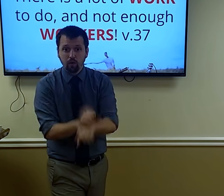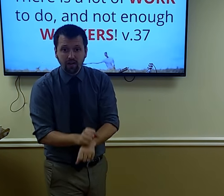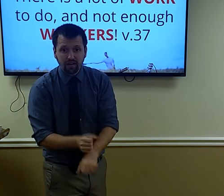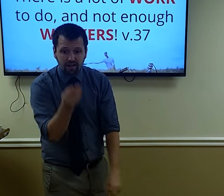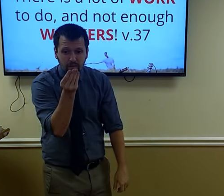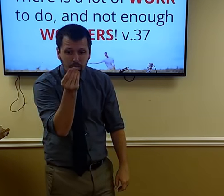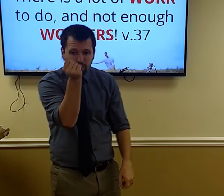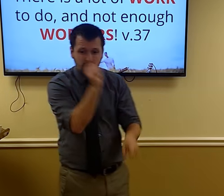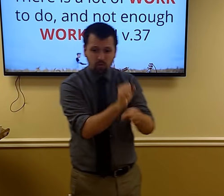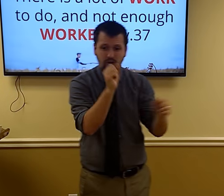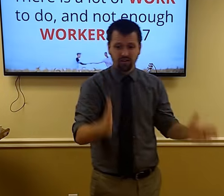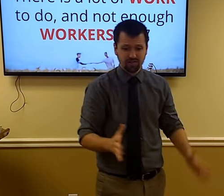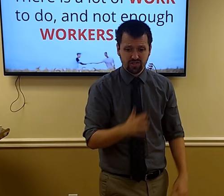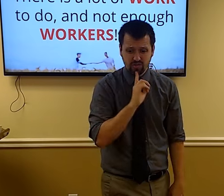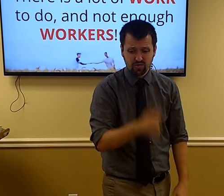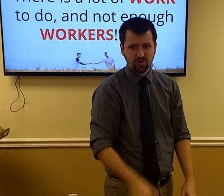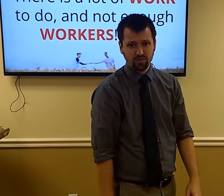work. You workers, true.